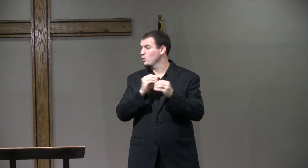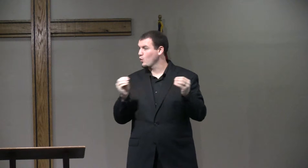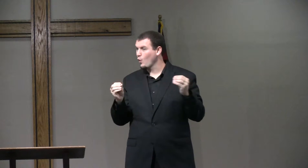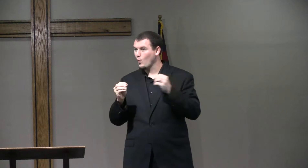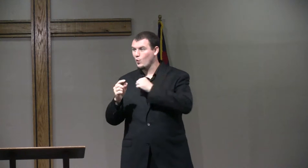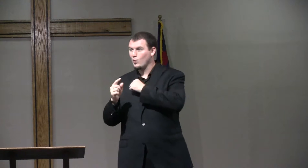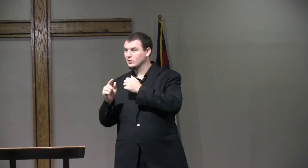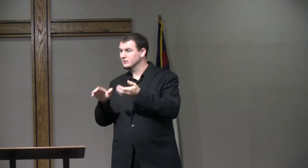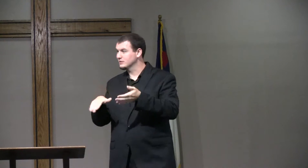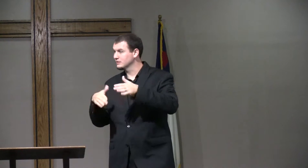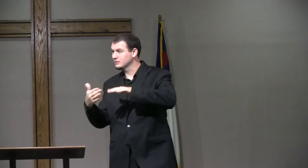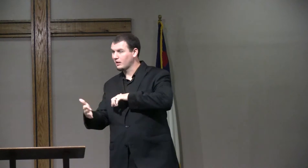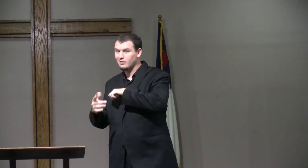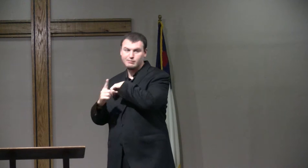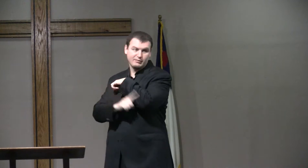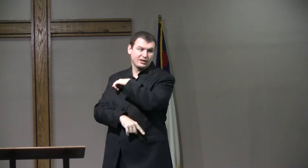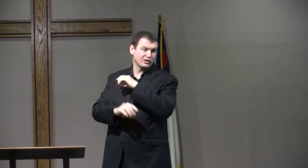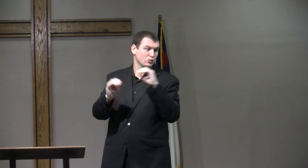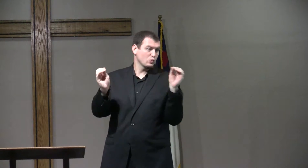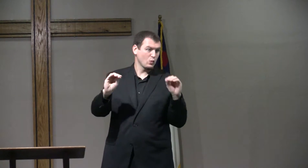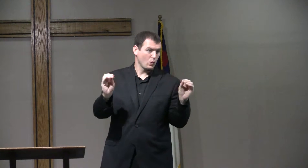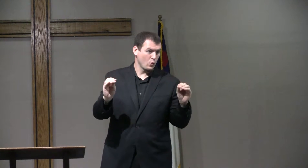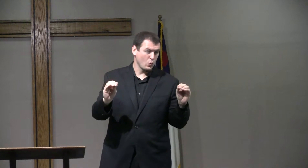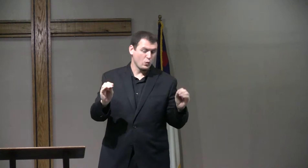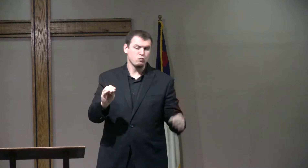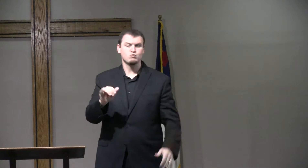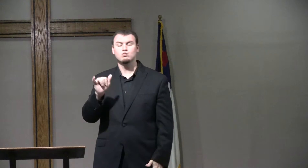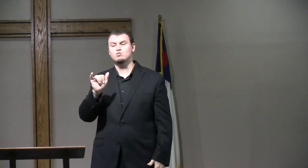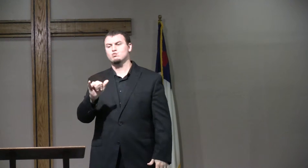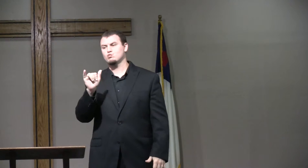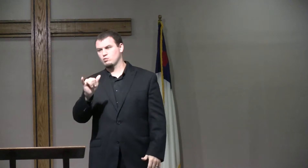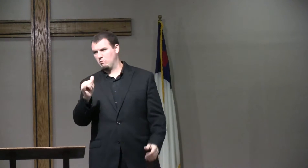his punishment is life in prison, that he will not be